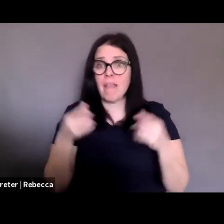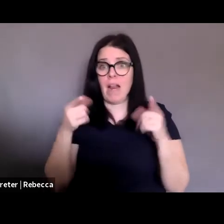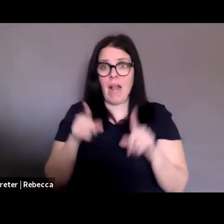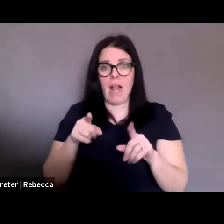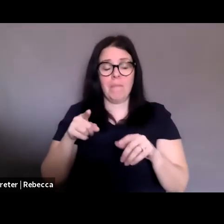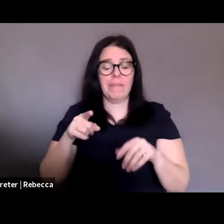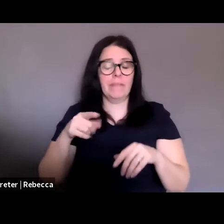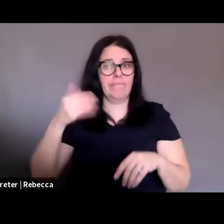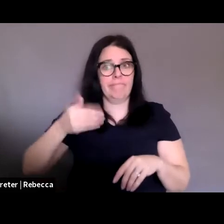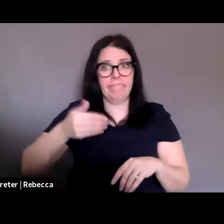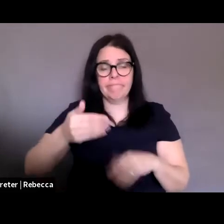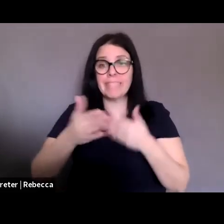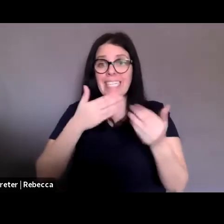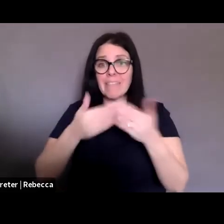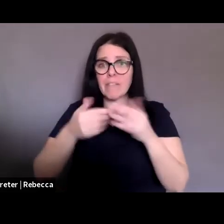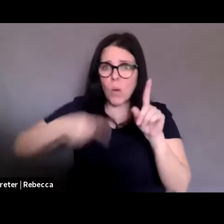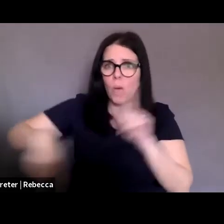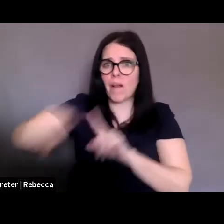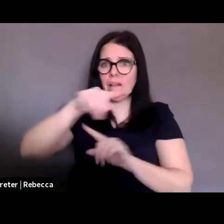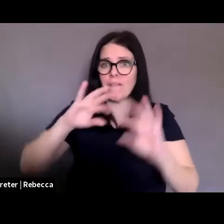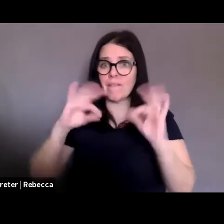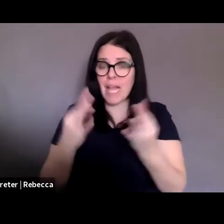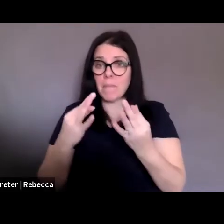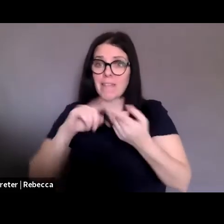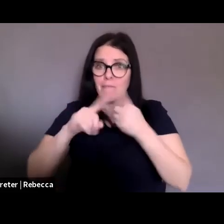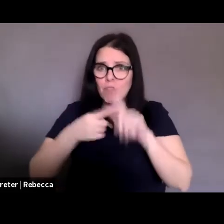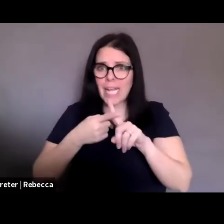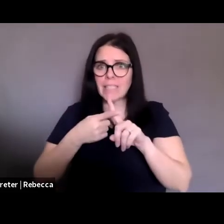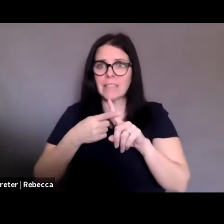including friends and family, and often the workplace.